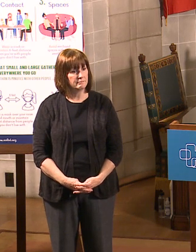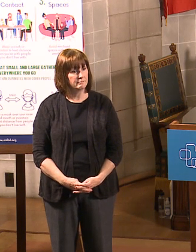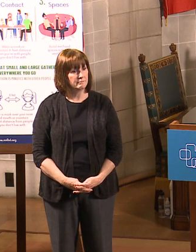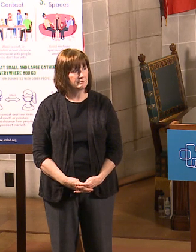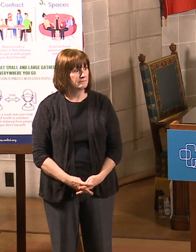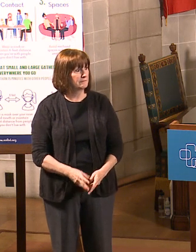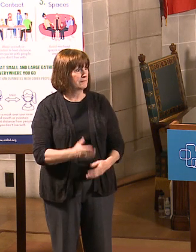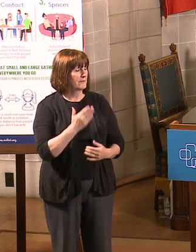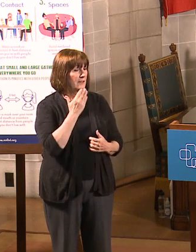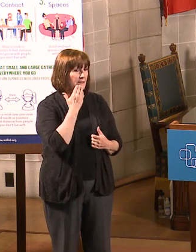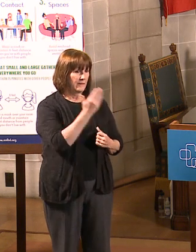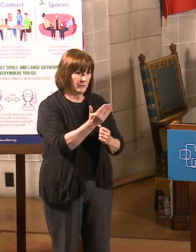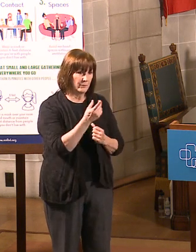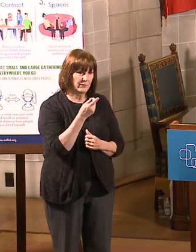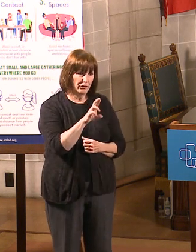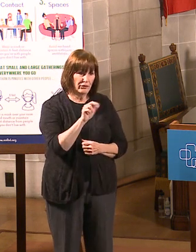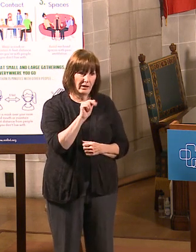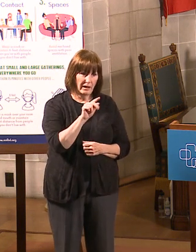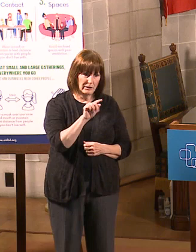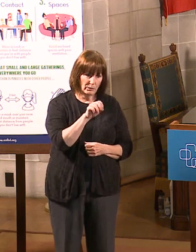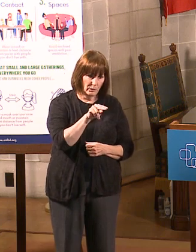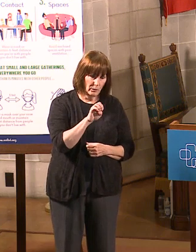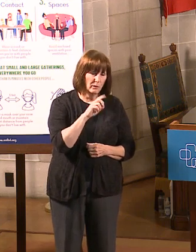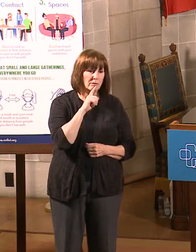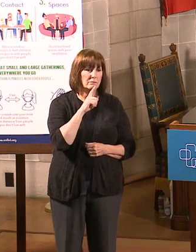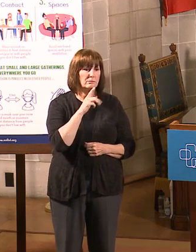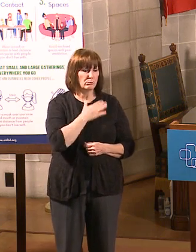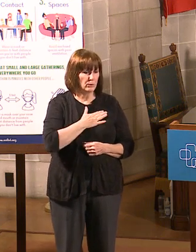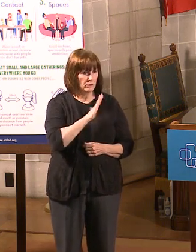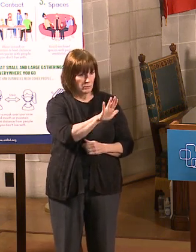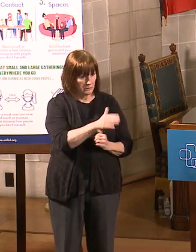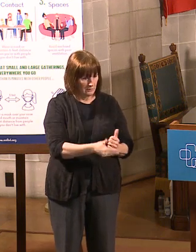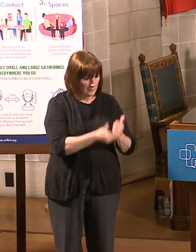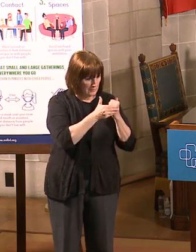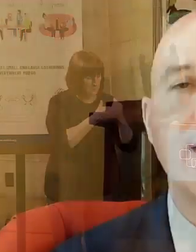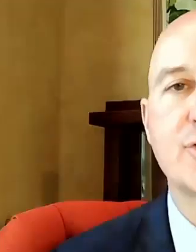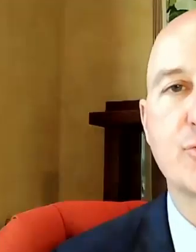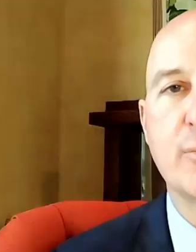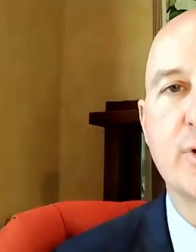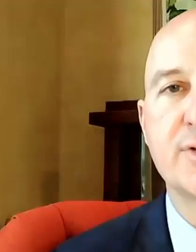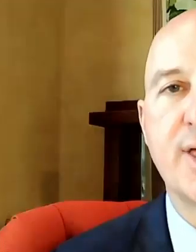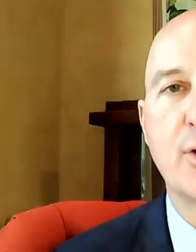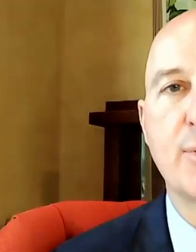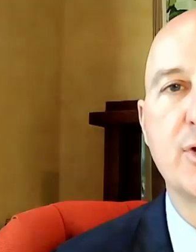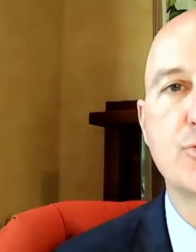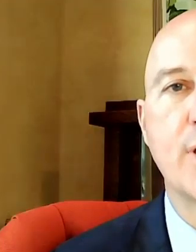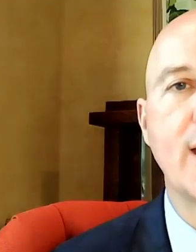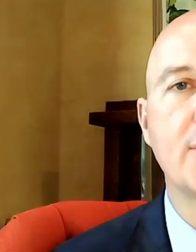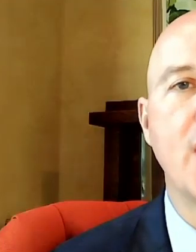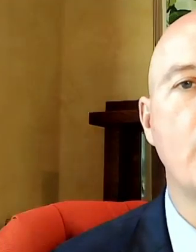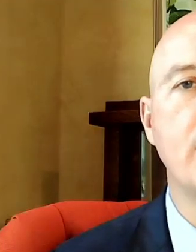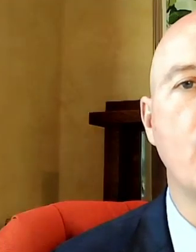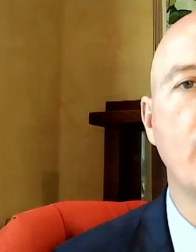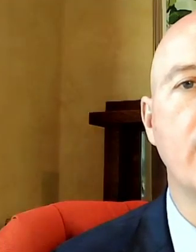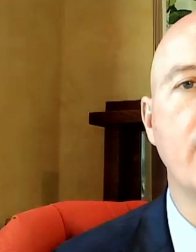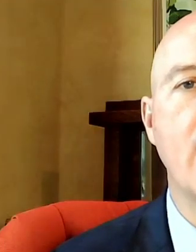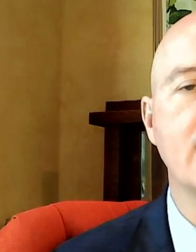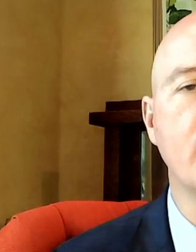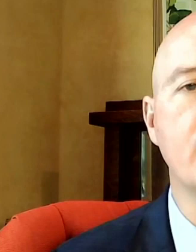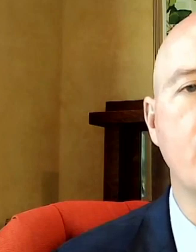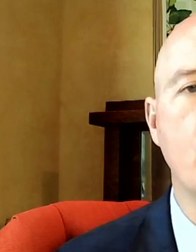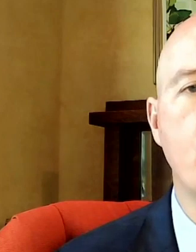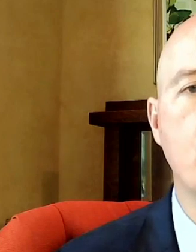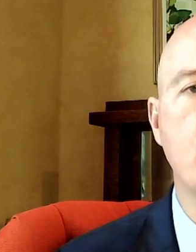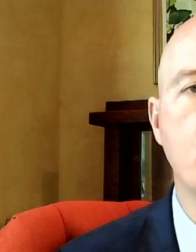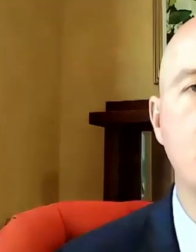Great. Thank you very much, Dr. Antone. Appreciate the help with that and covering the advanced treatments that are being used right now to help people in the